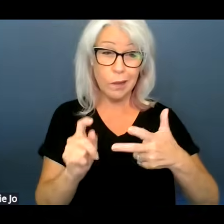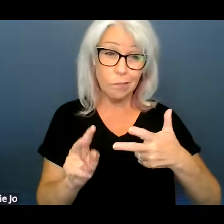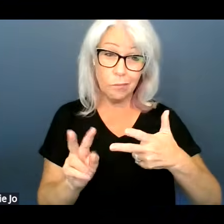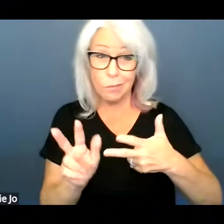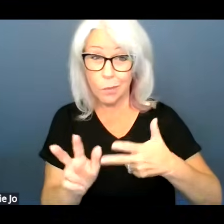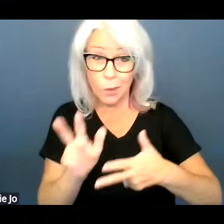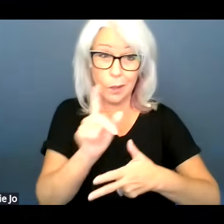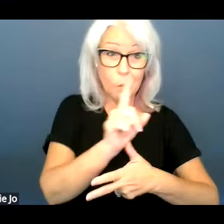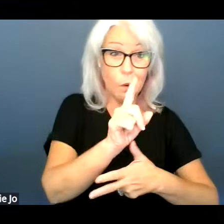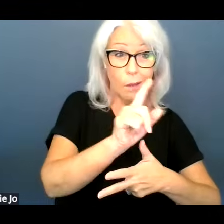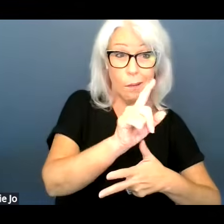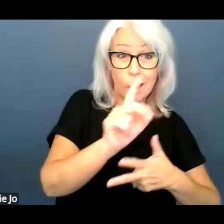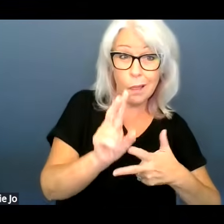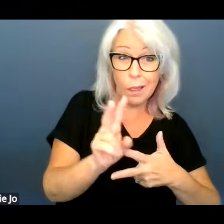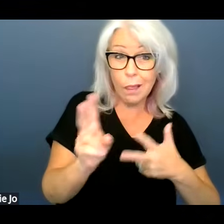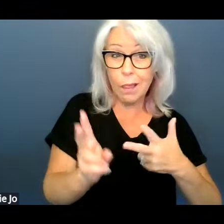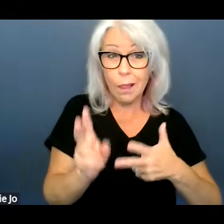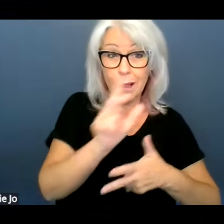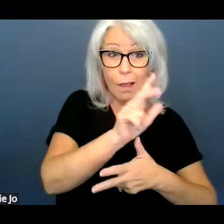more compelling,